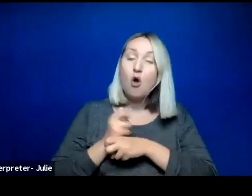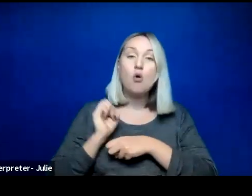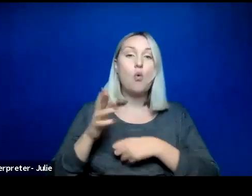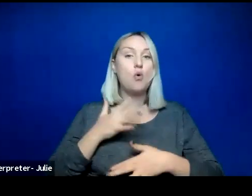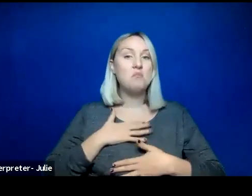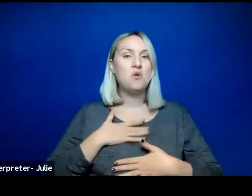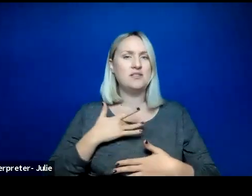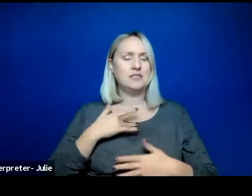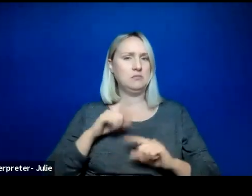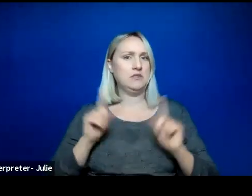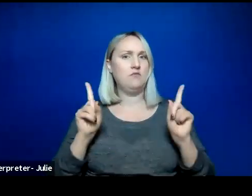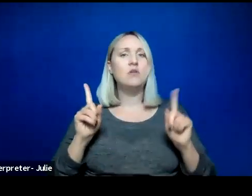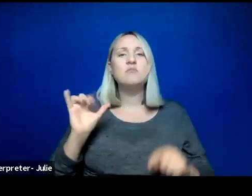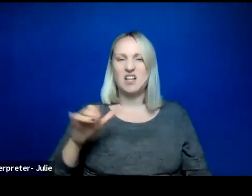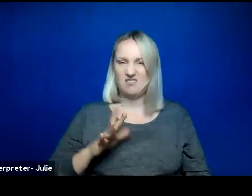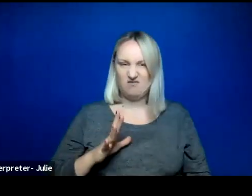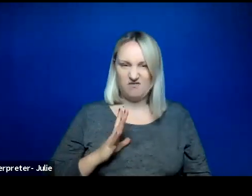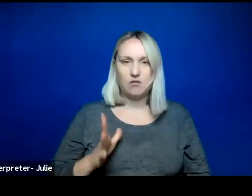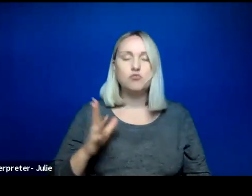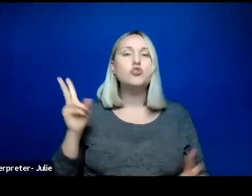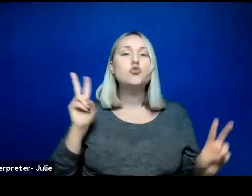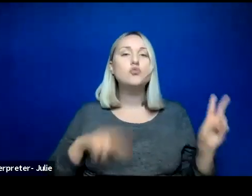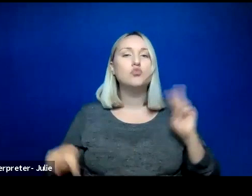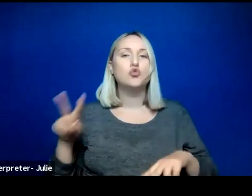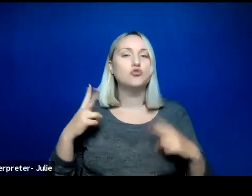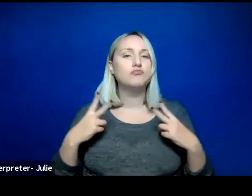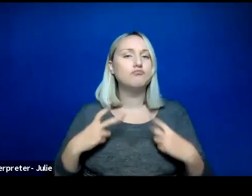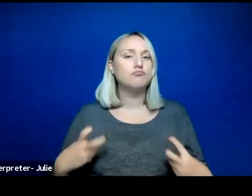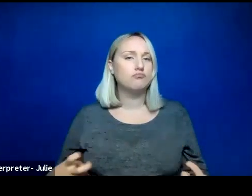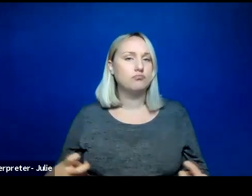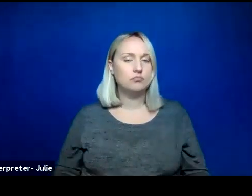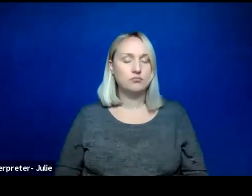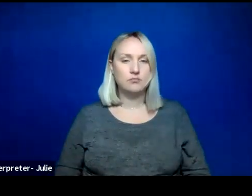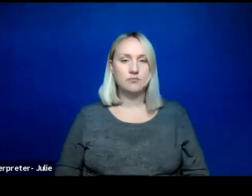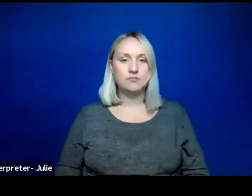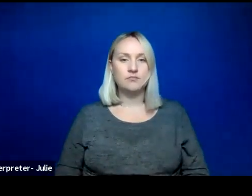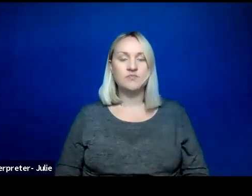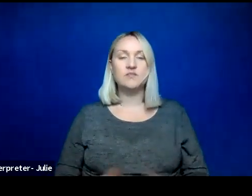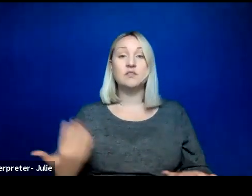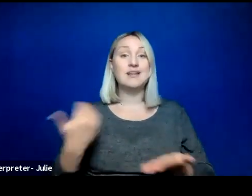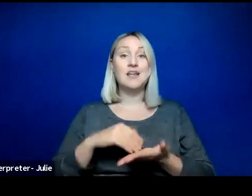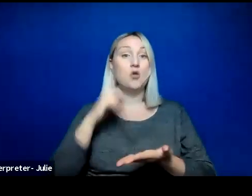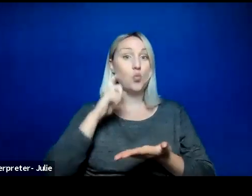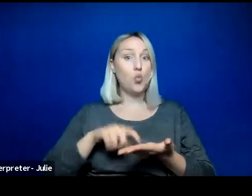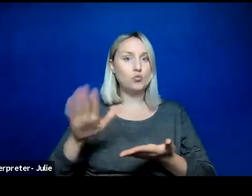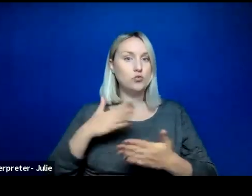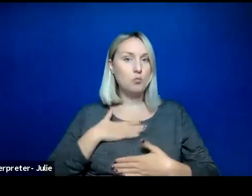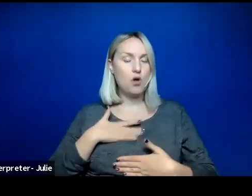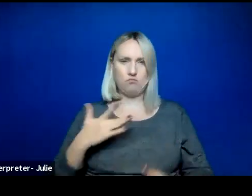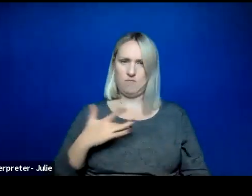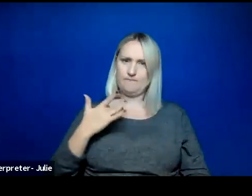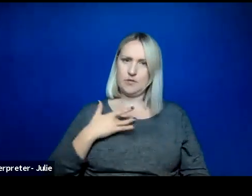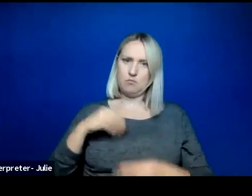seems different. That's fine. Just observe it. Just notice what it feels